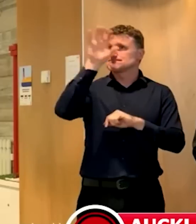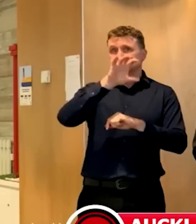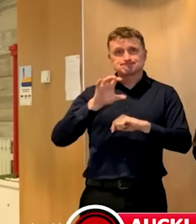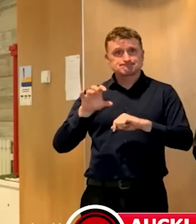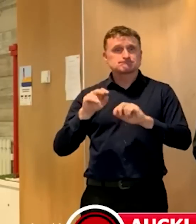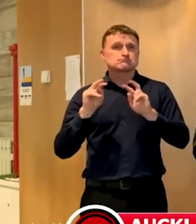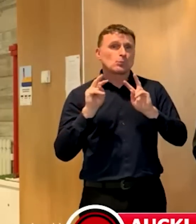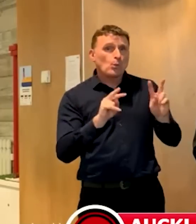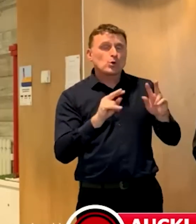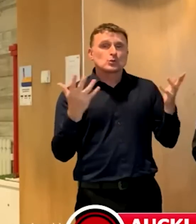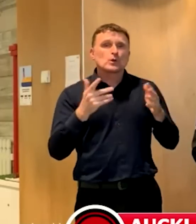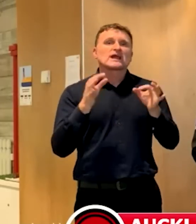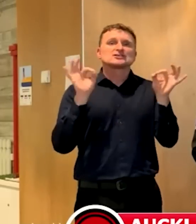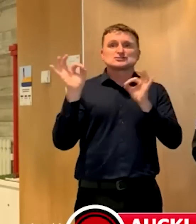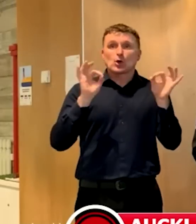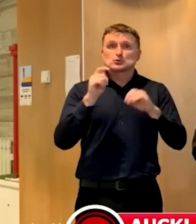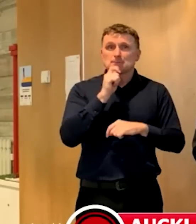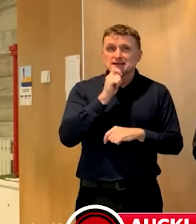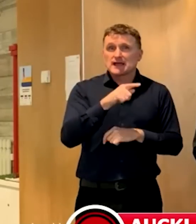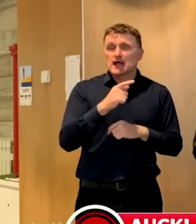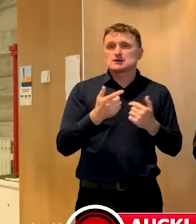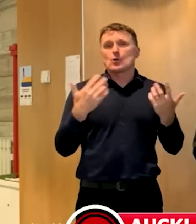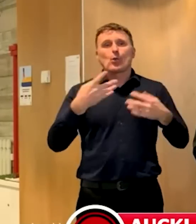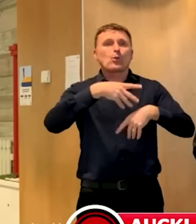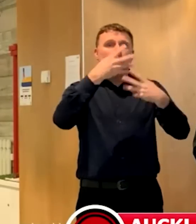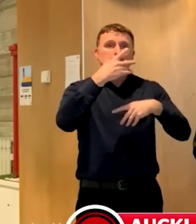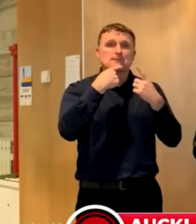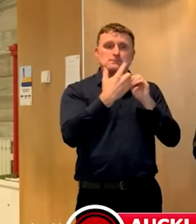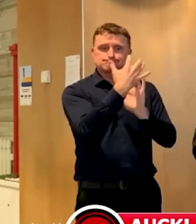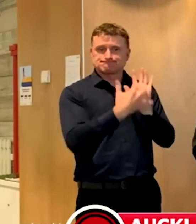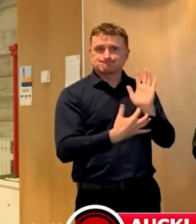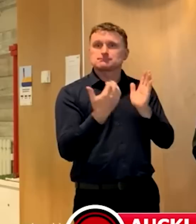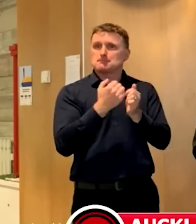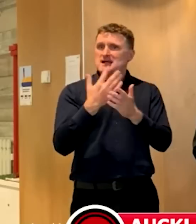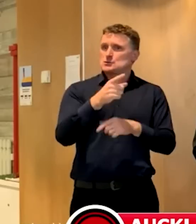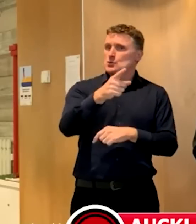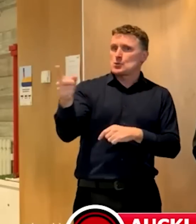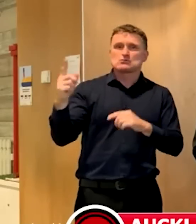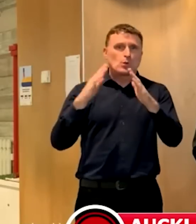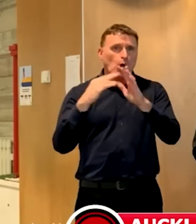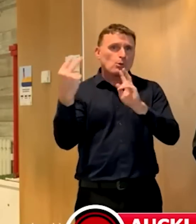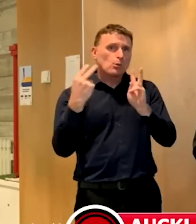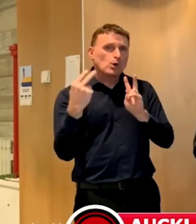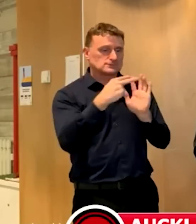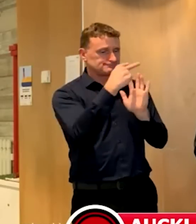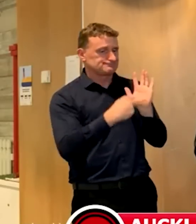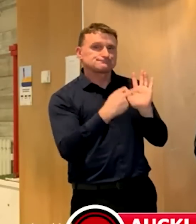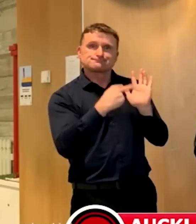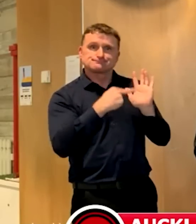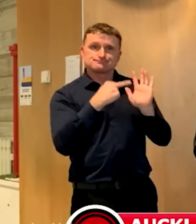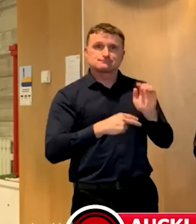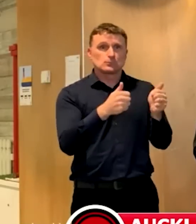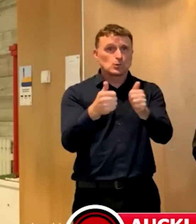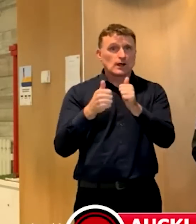them on social media, follow the advice on their web pages. If you want to engage with